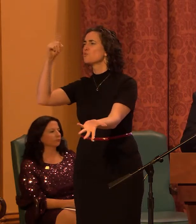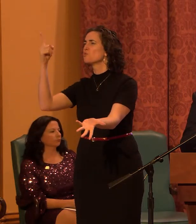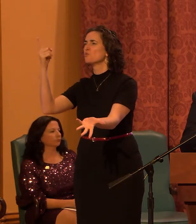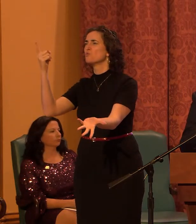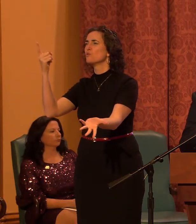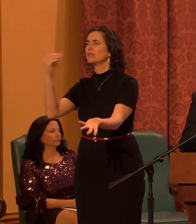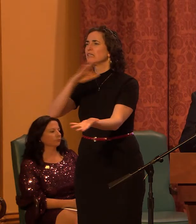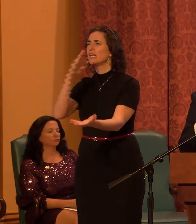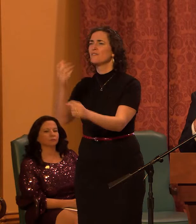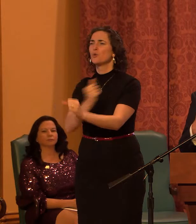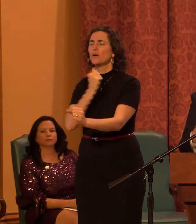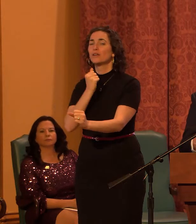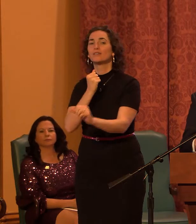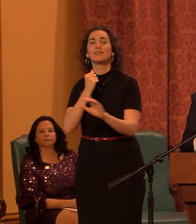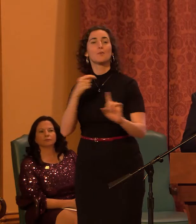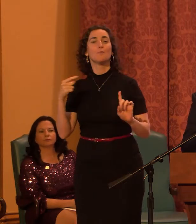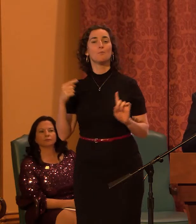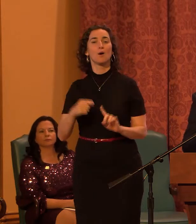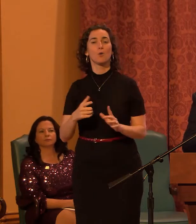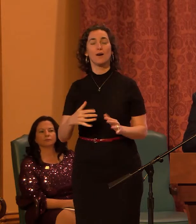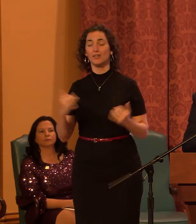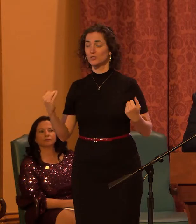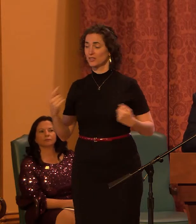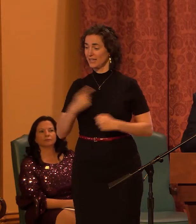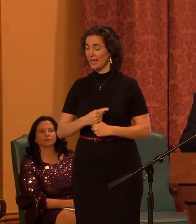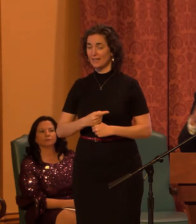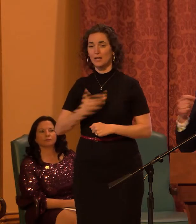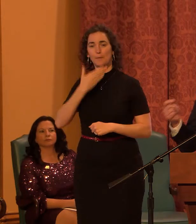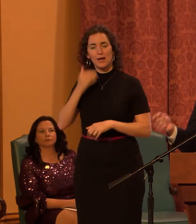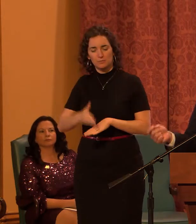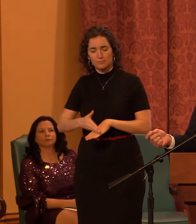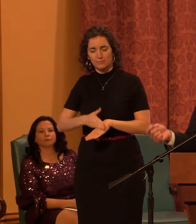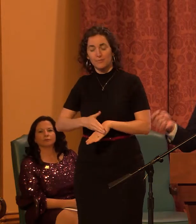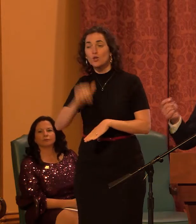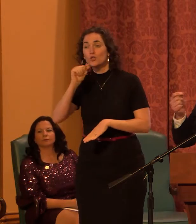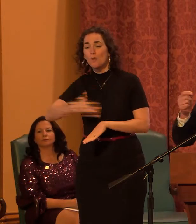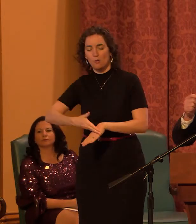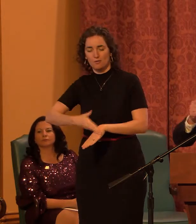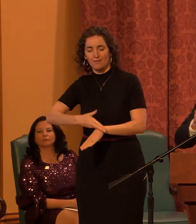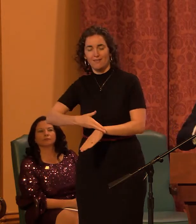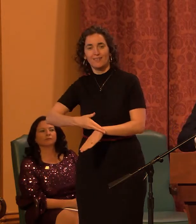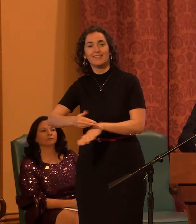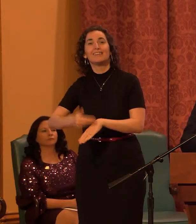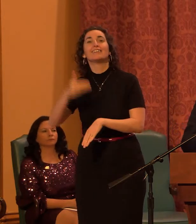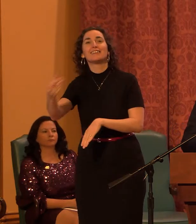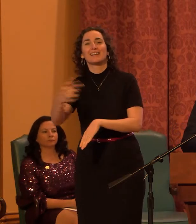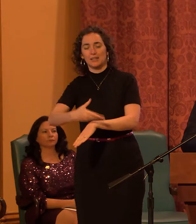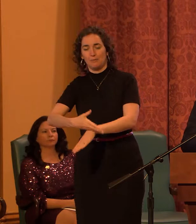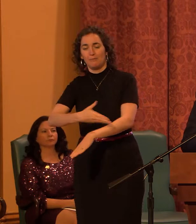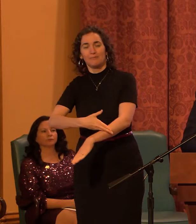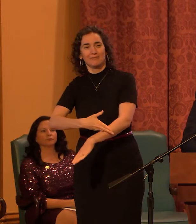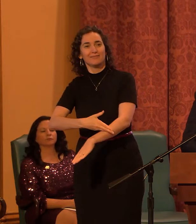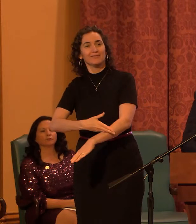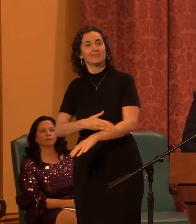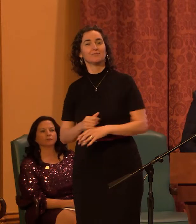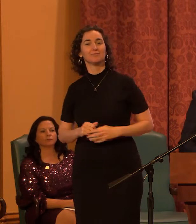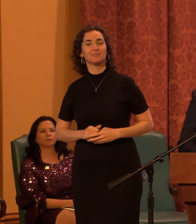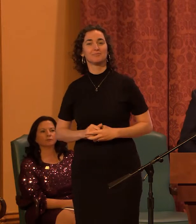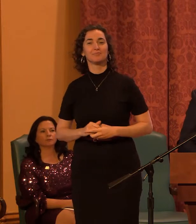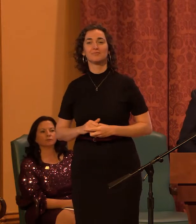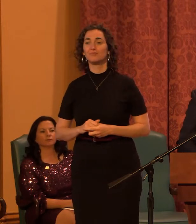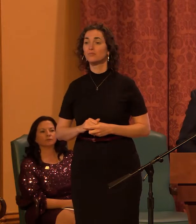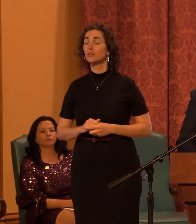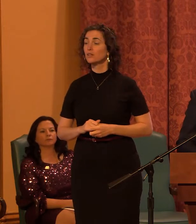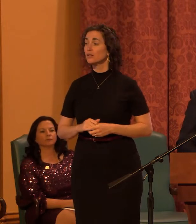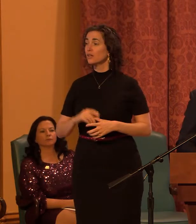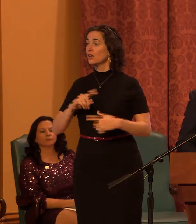is so that today is better than yesterday and that tomorrow will be even better than today. And when